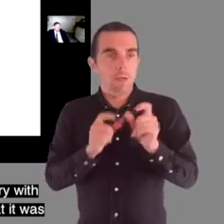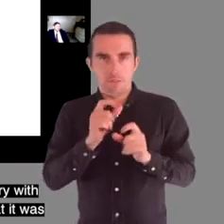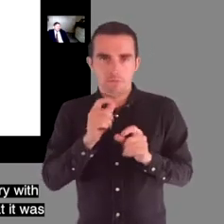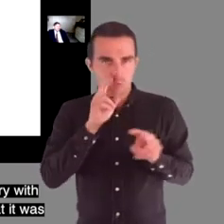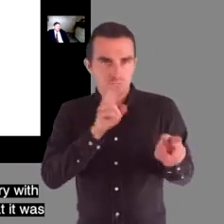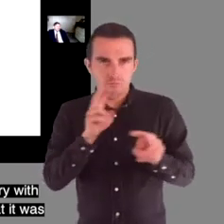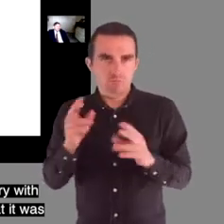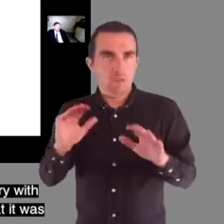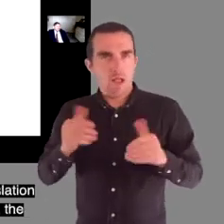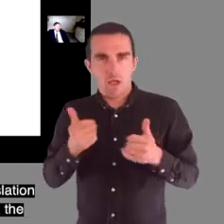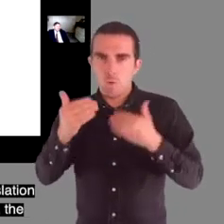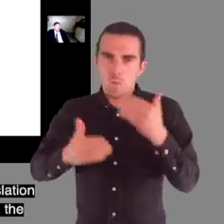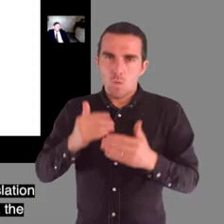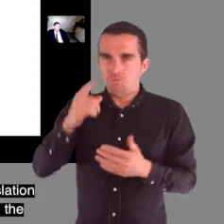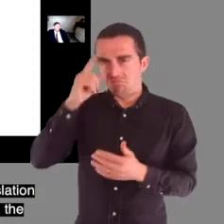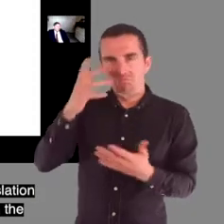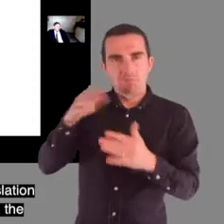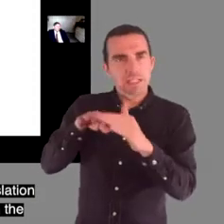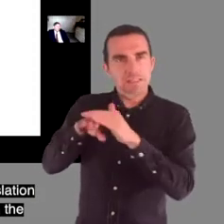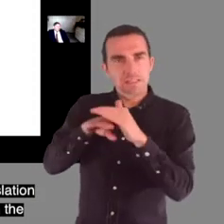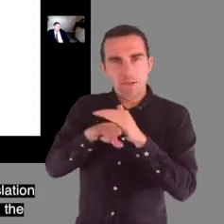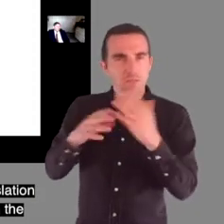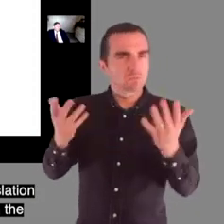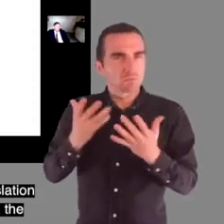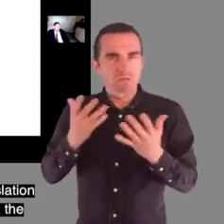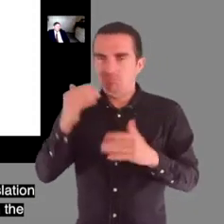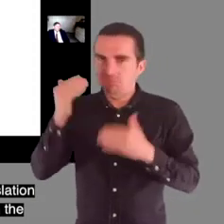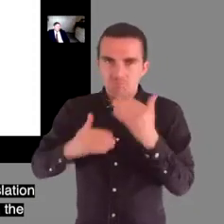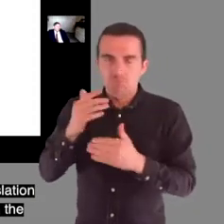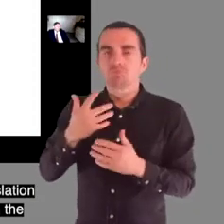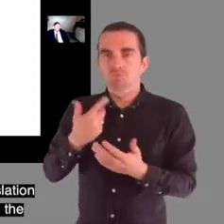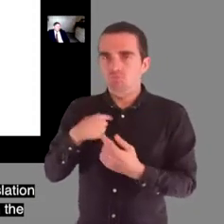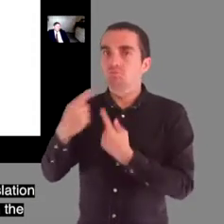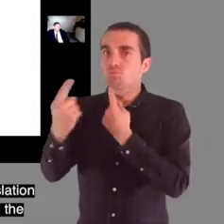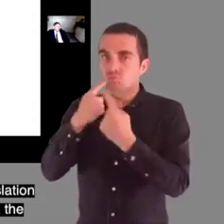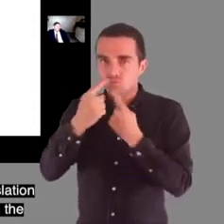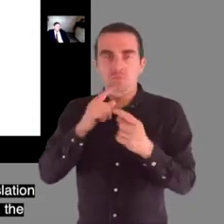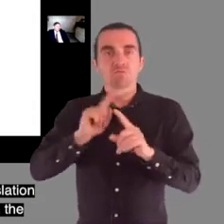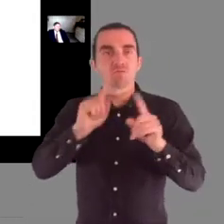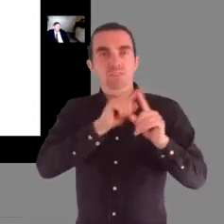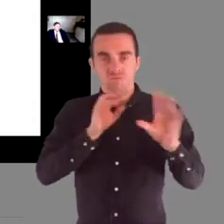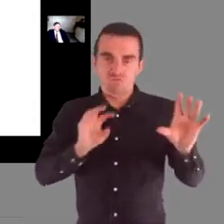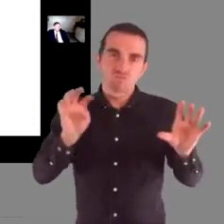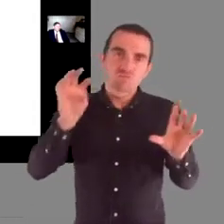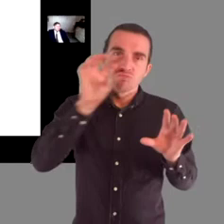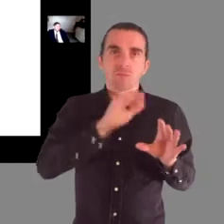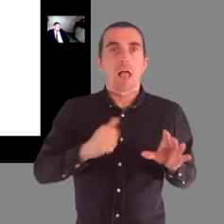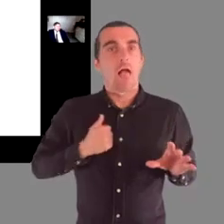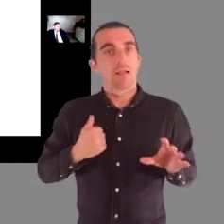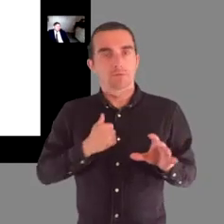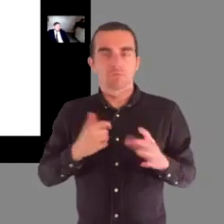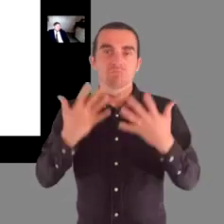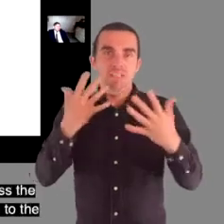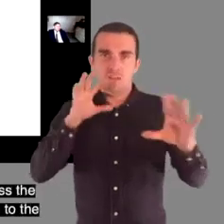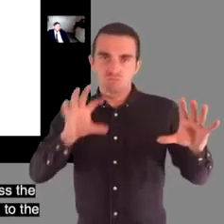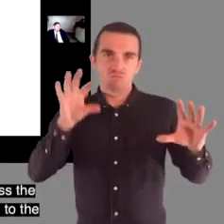people to find out what it was they thought accessibility legislation should look like. They met in capital cities in every province